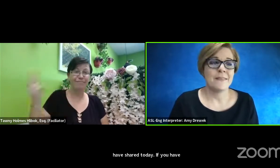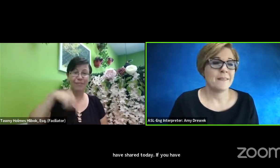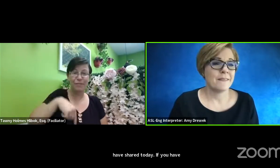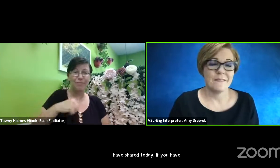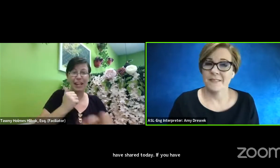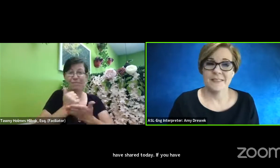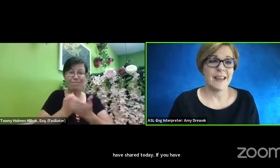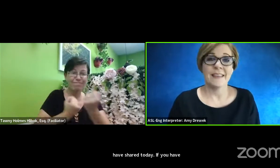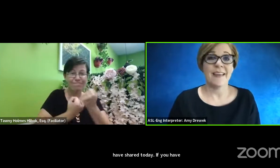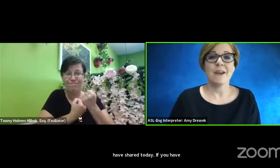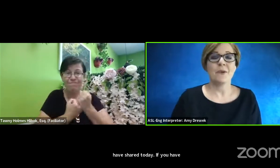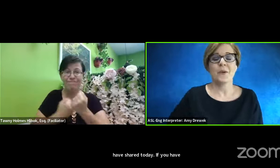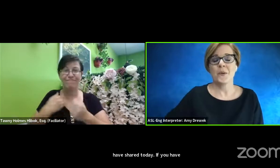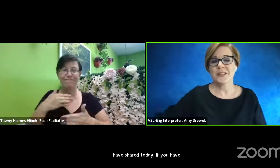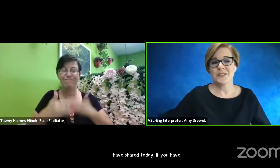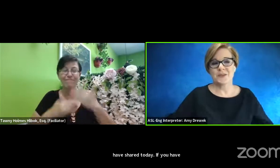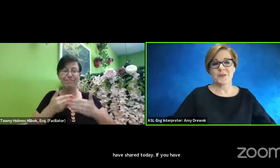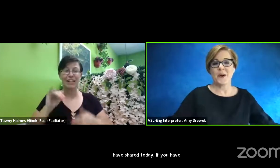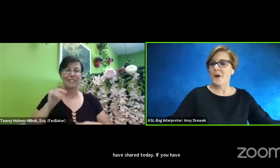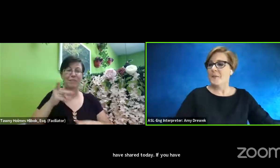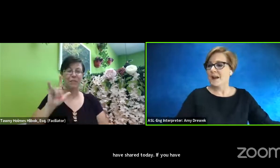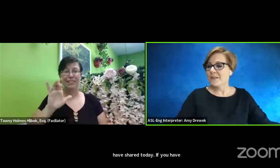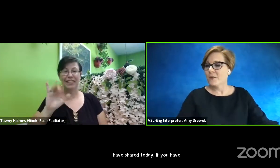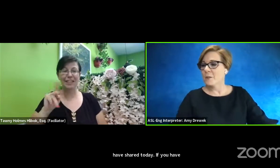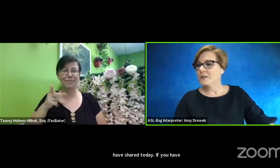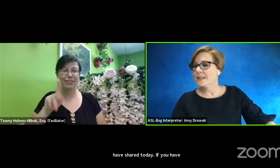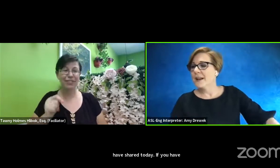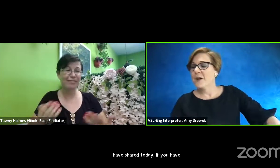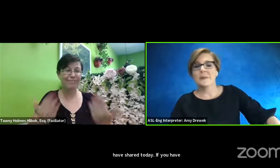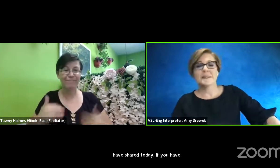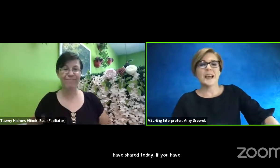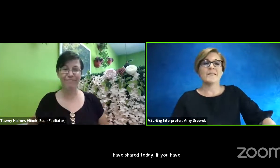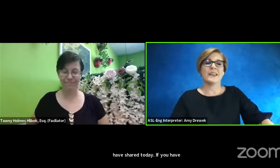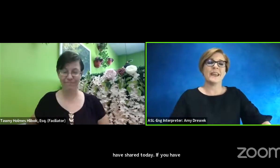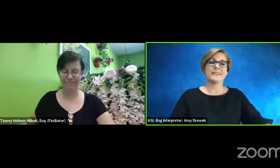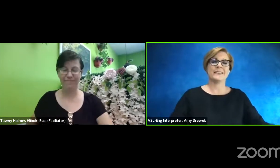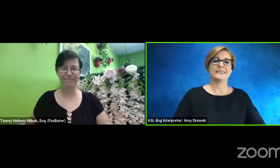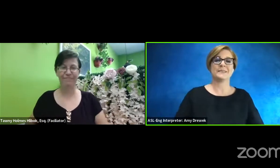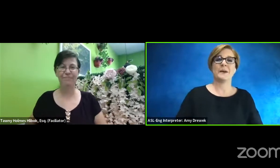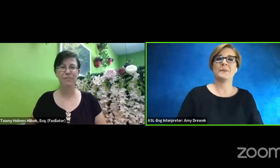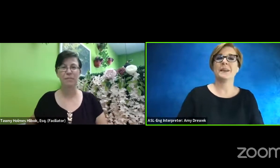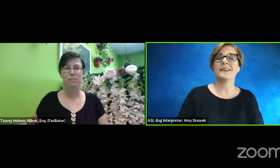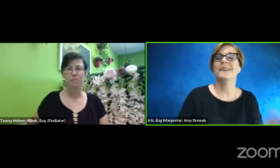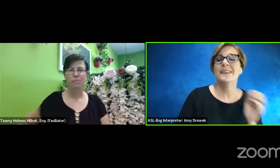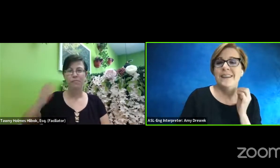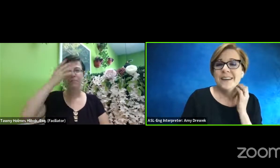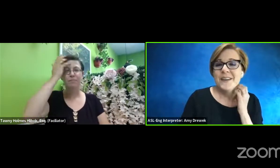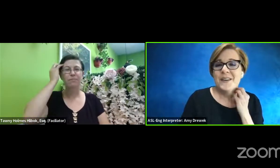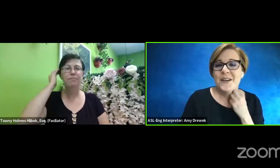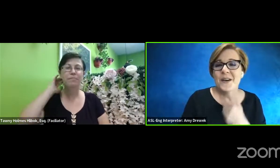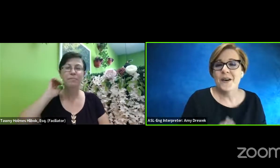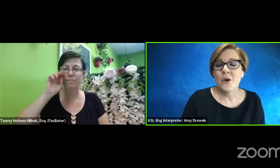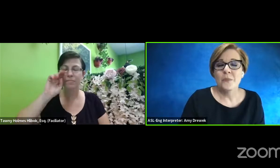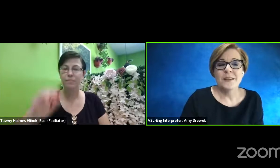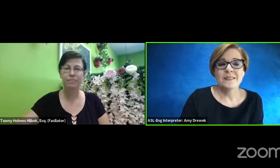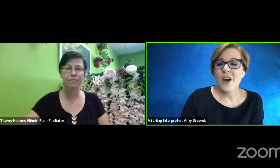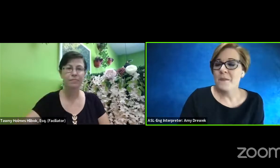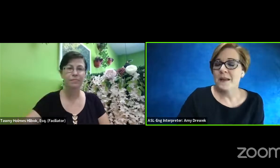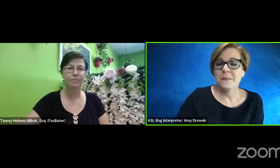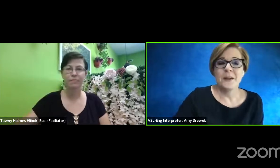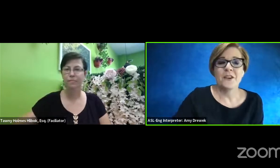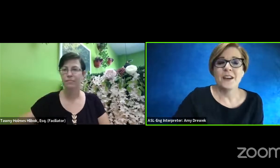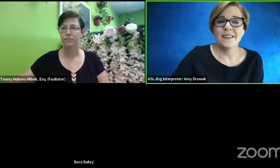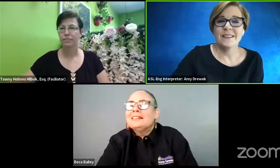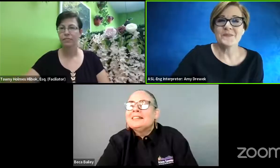So saying that, we're going to call Becca forward to help navigate this public